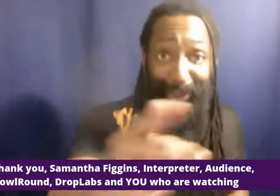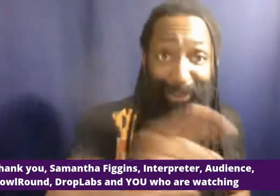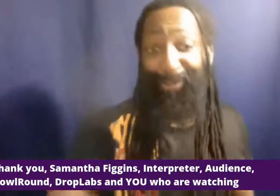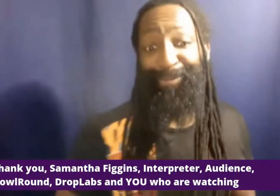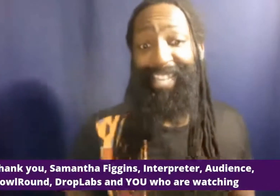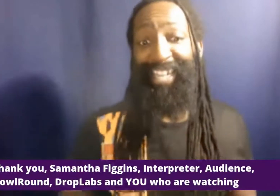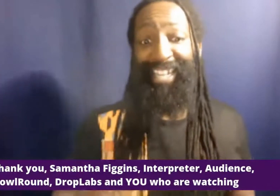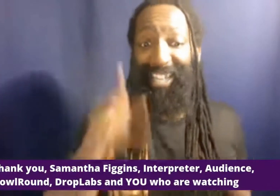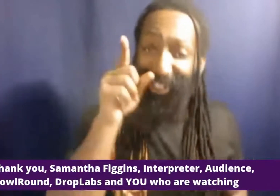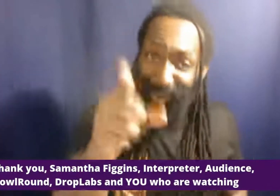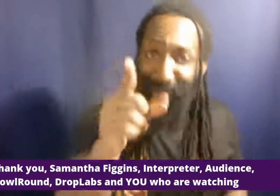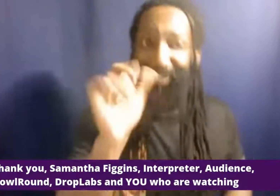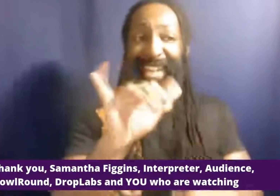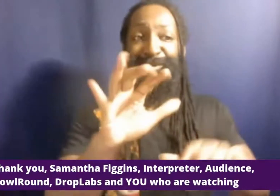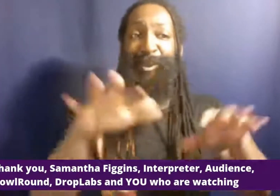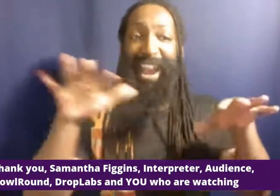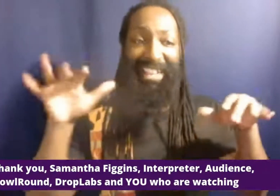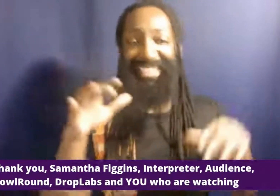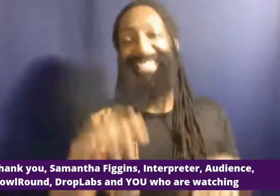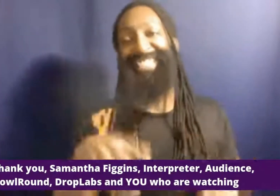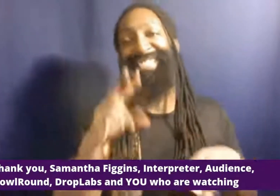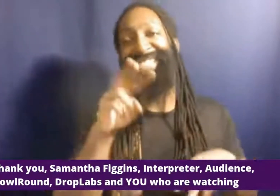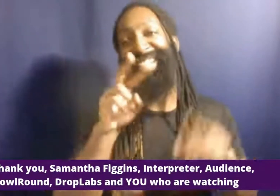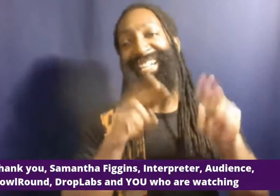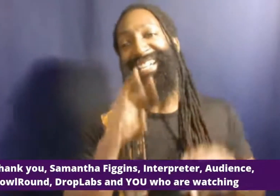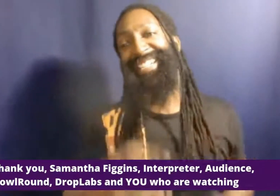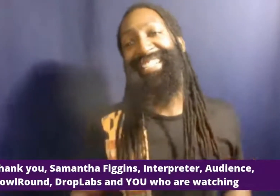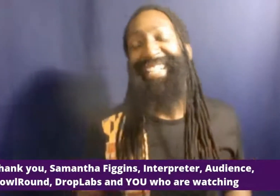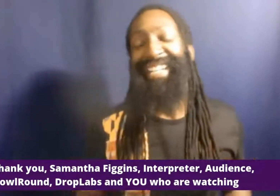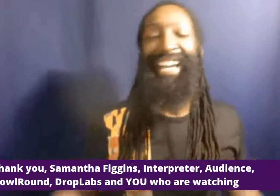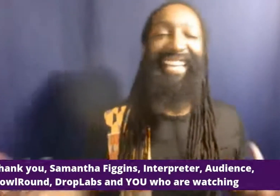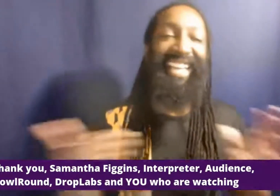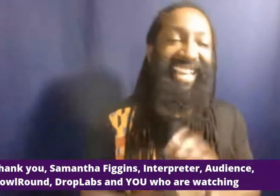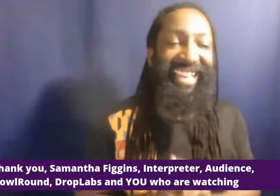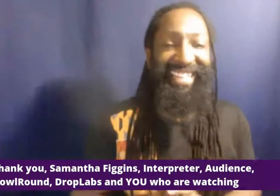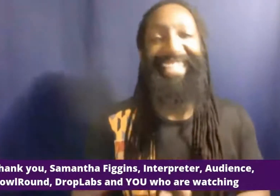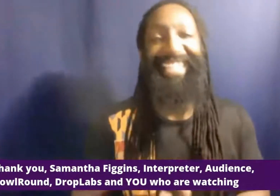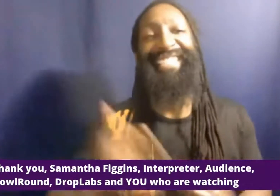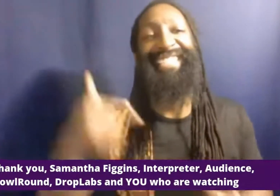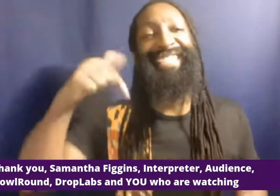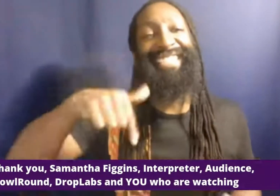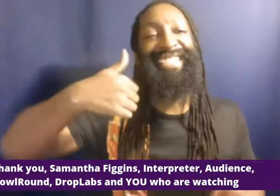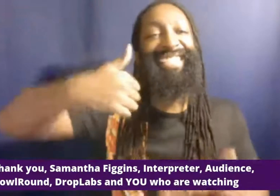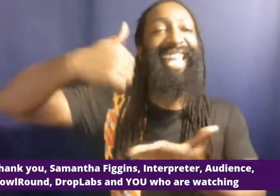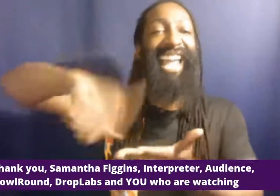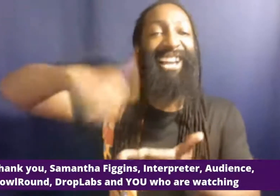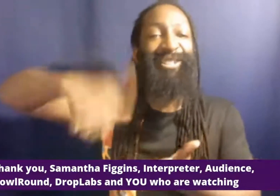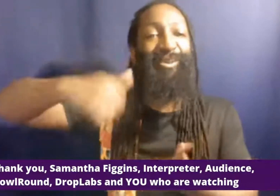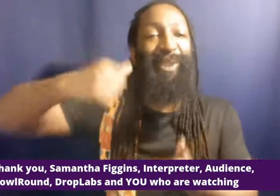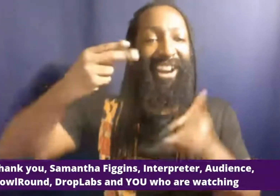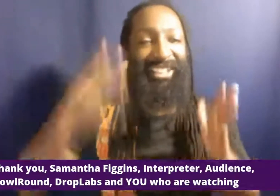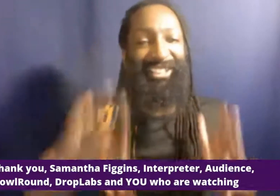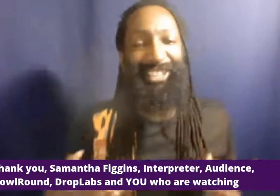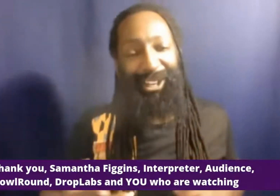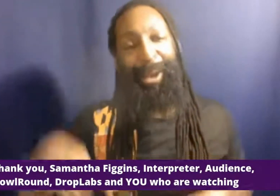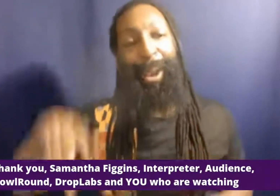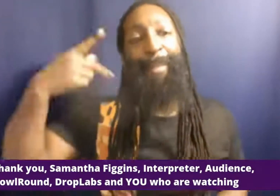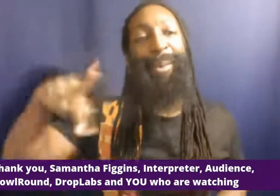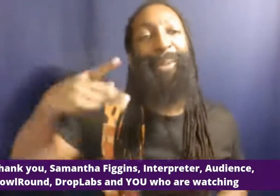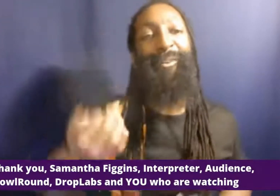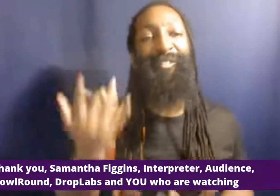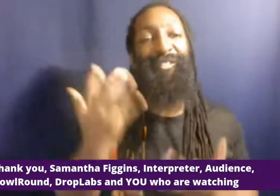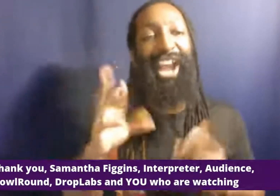and you that's watching, yeah. Again, this is Antoine